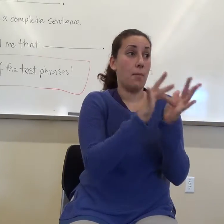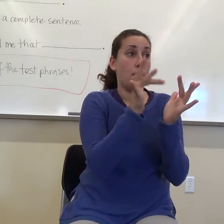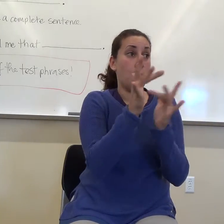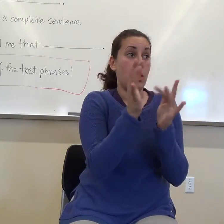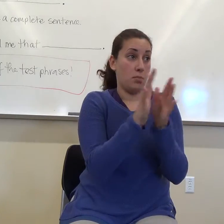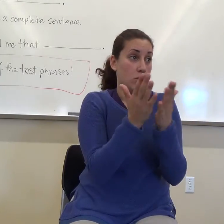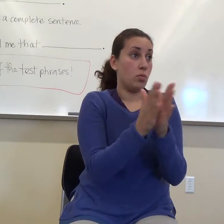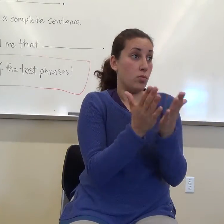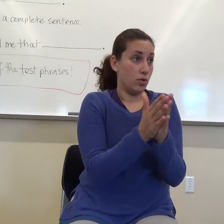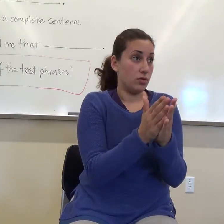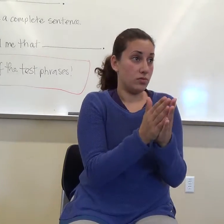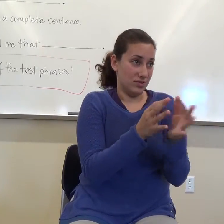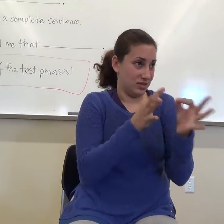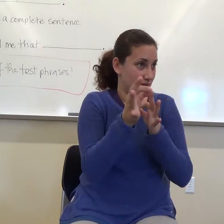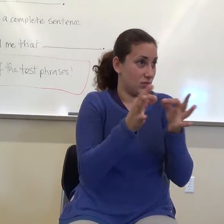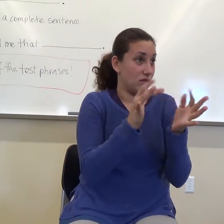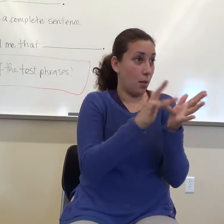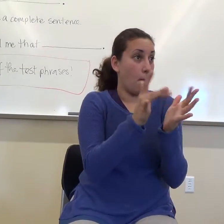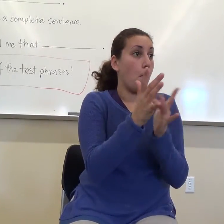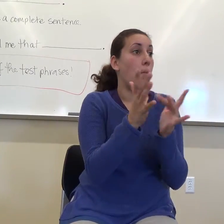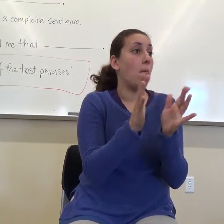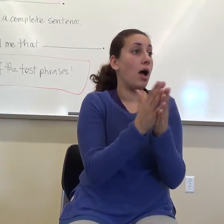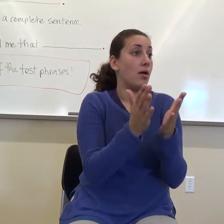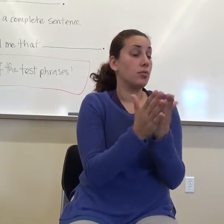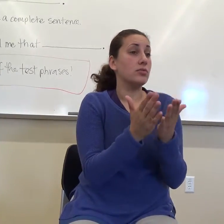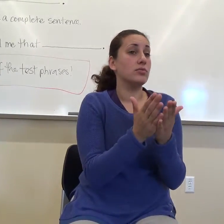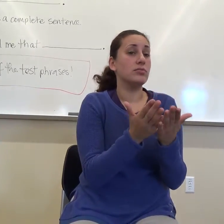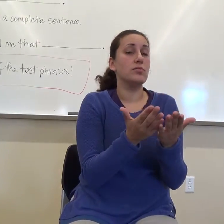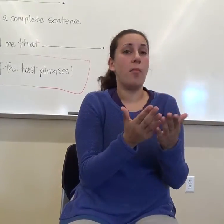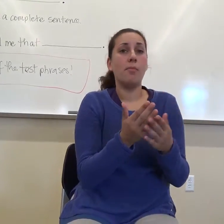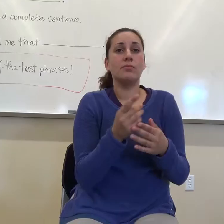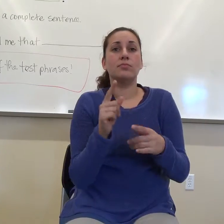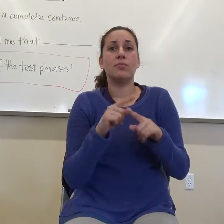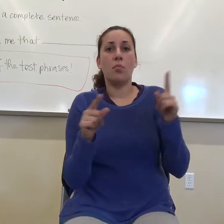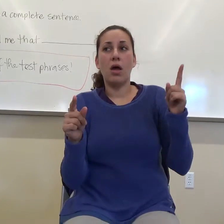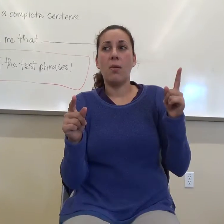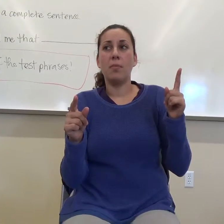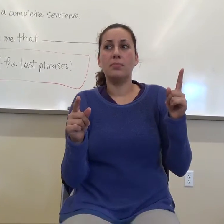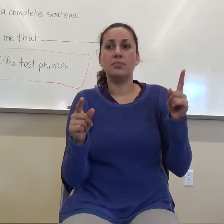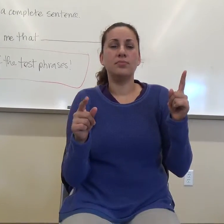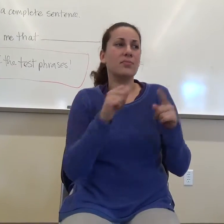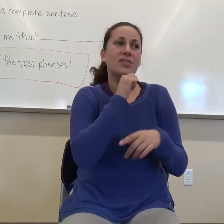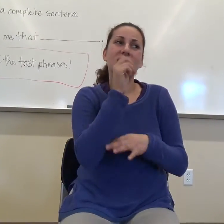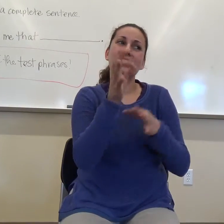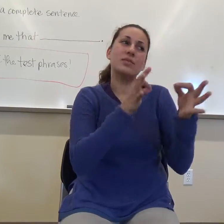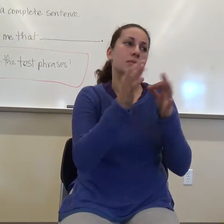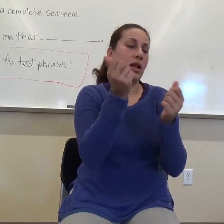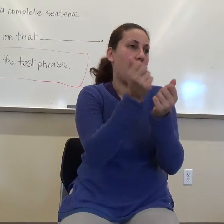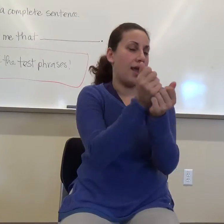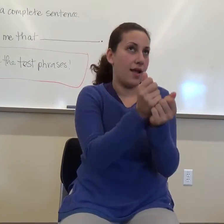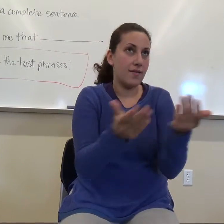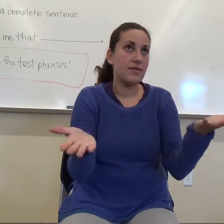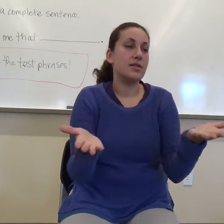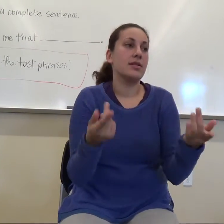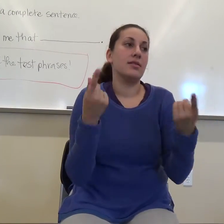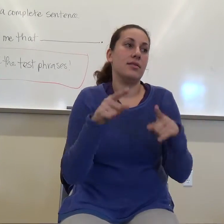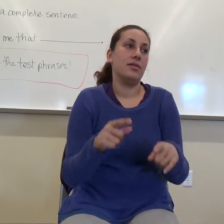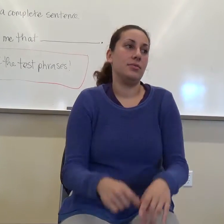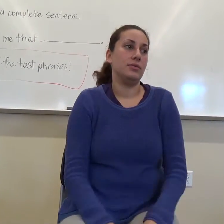story. But it doesn't, it just says all accounts, which is all of the